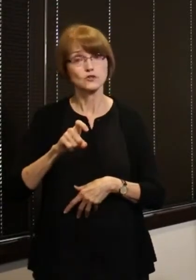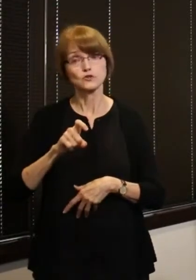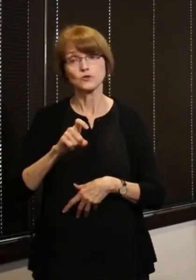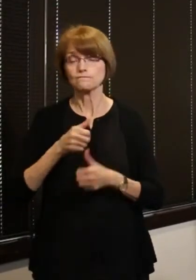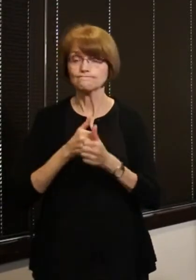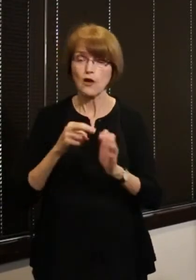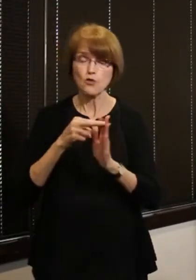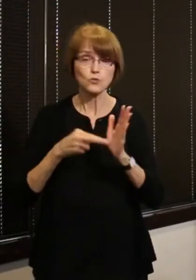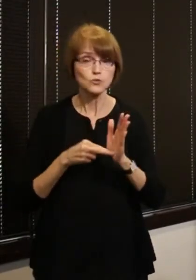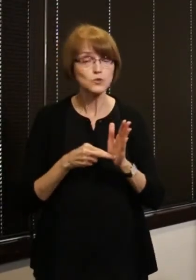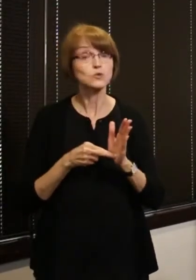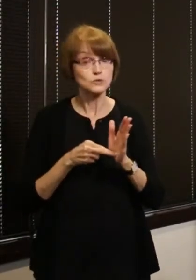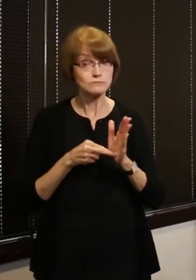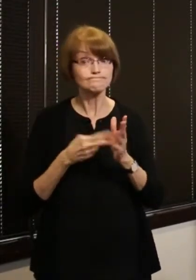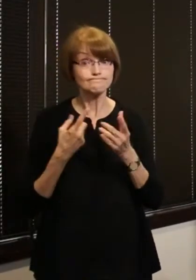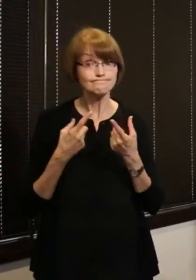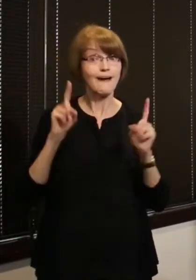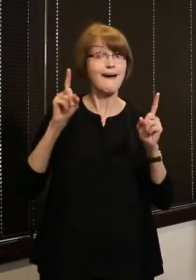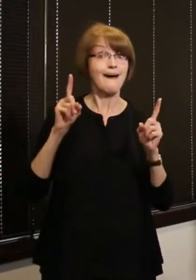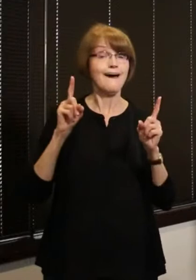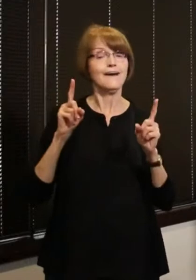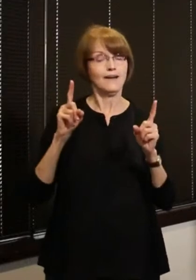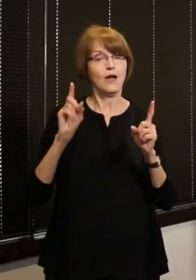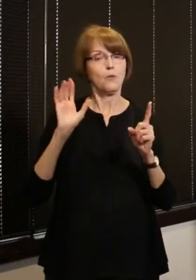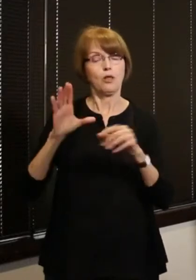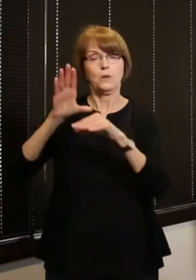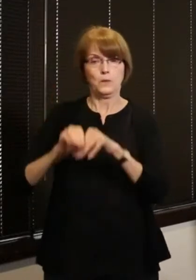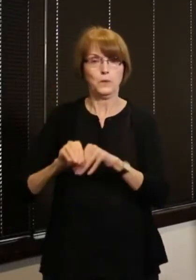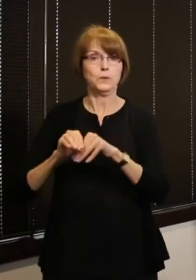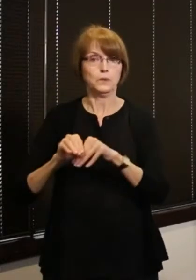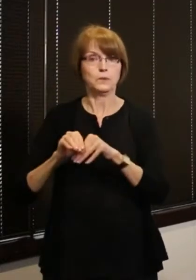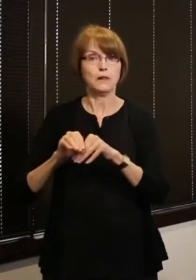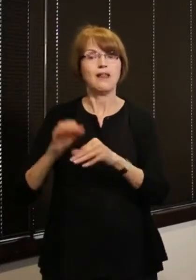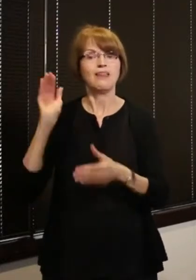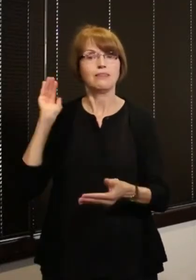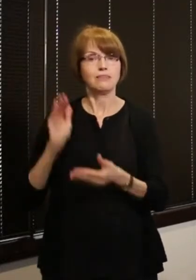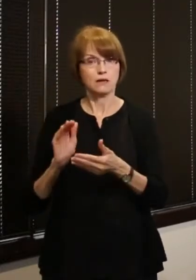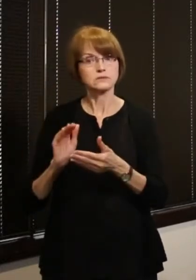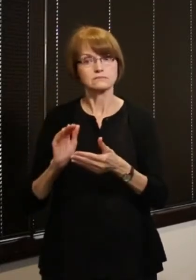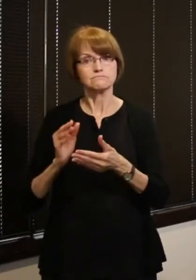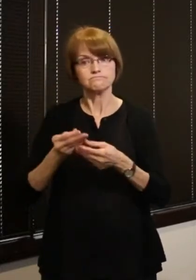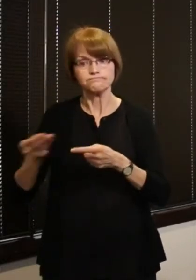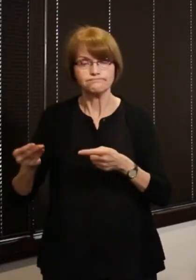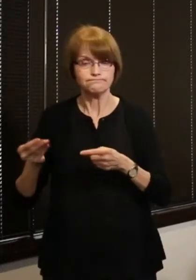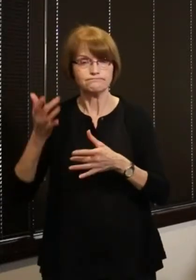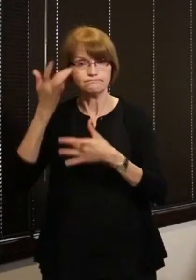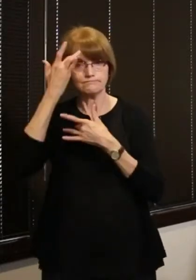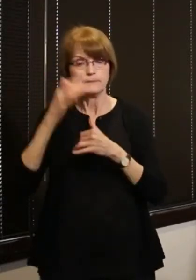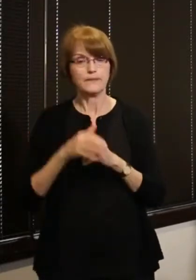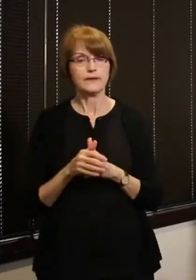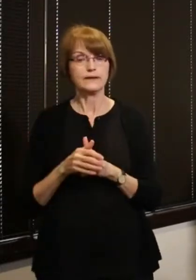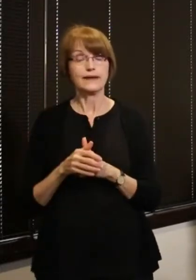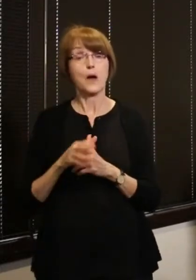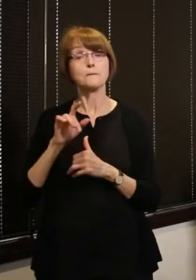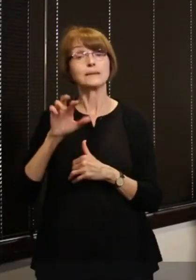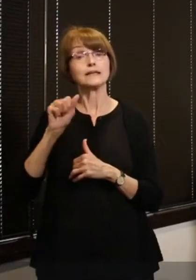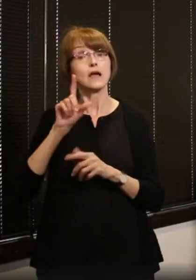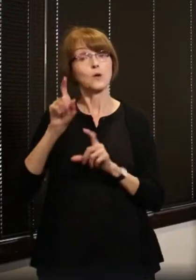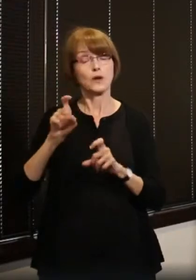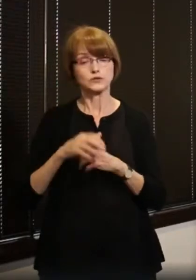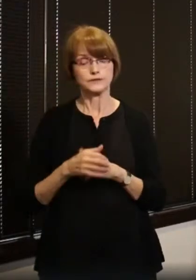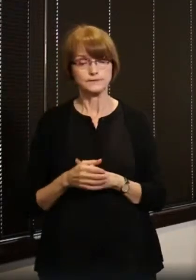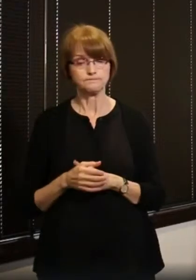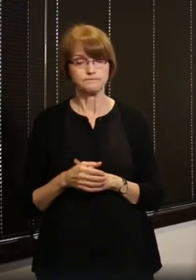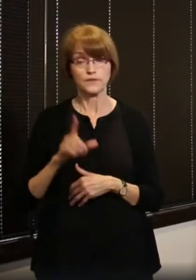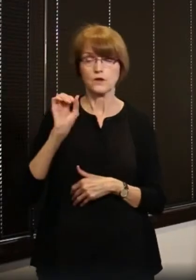right direction. And now I'll take some questions from the media. What steps could be